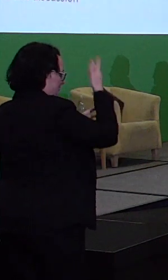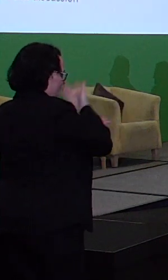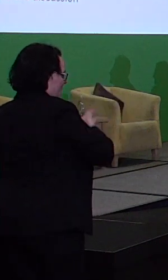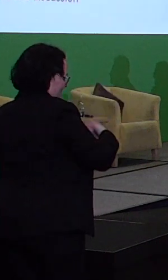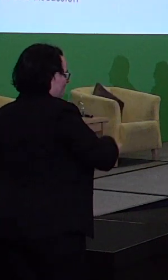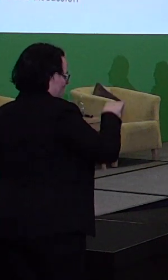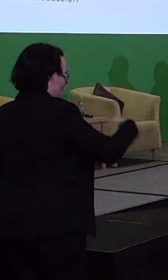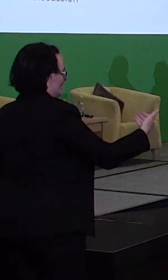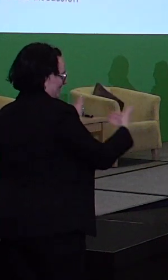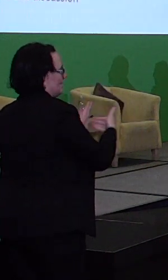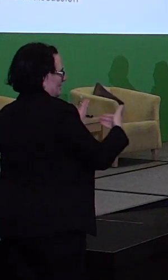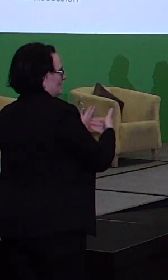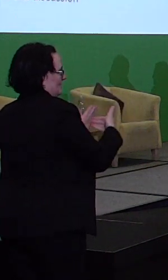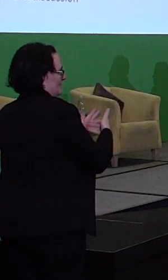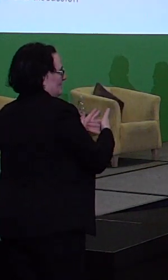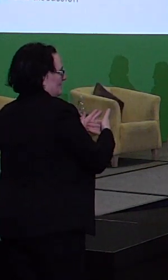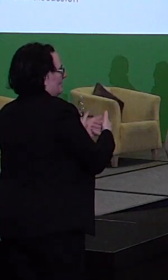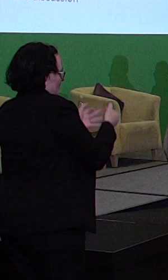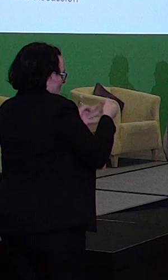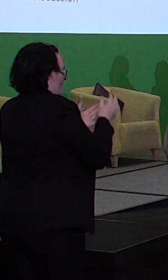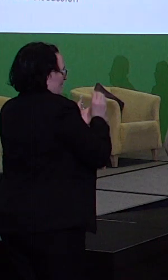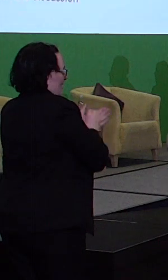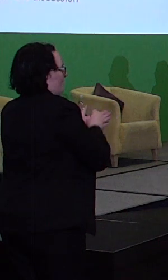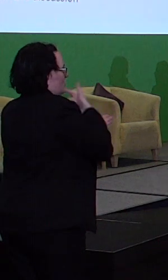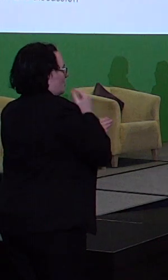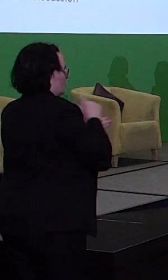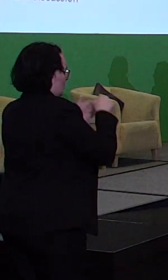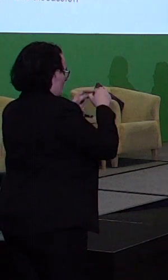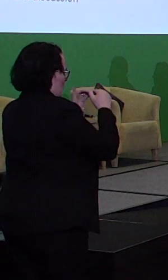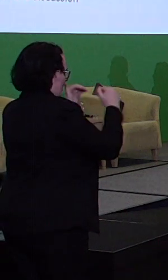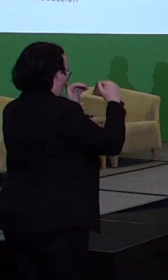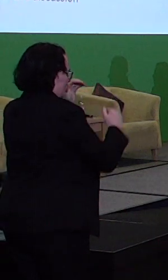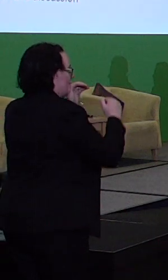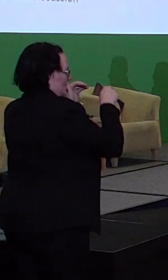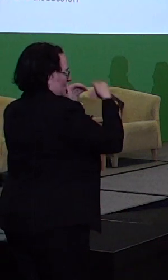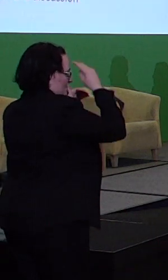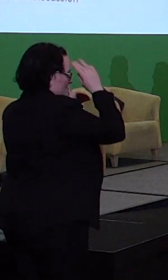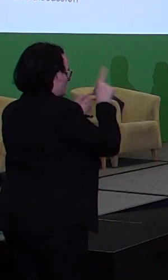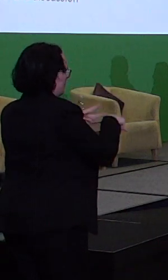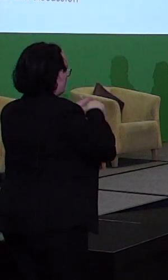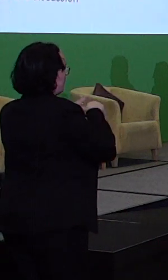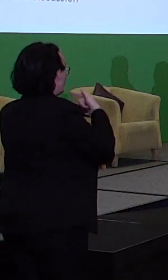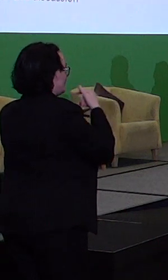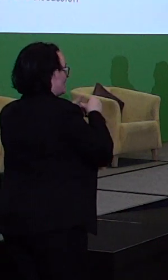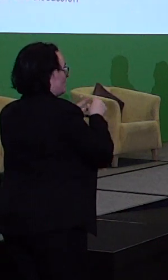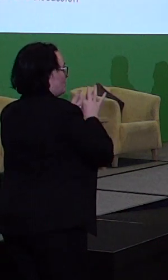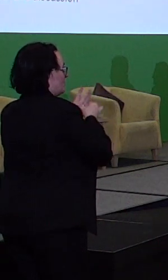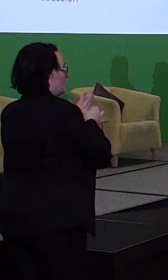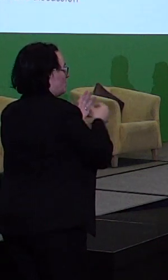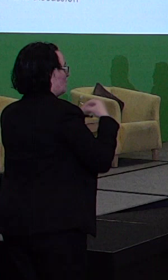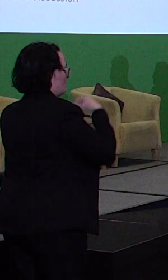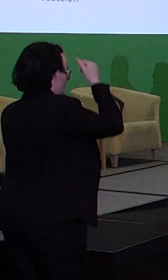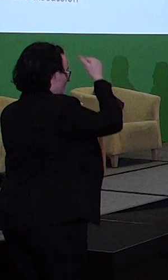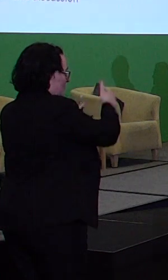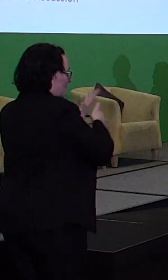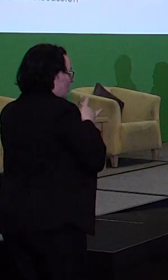yes that there is gender inequality in Ireland. In relation to the second point, in respect of their own experiences,